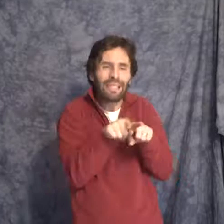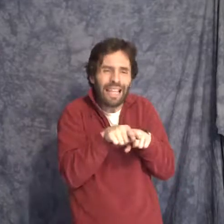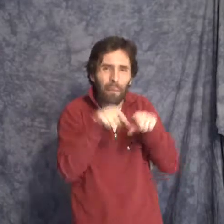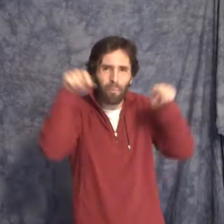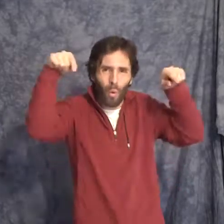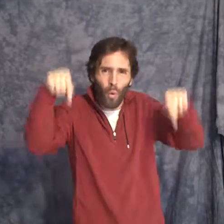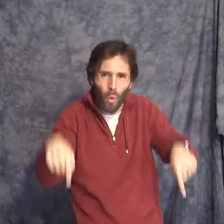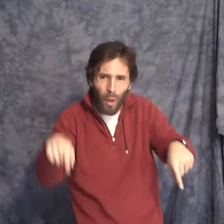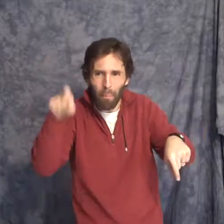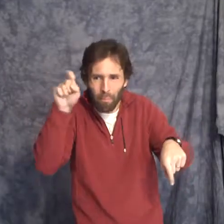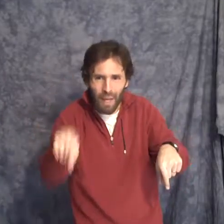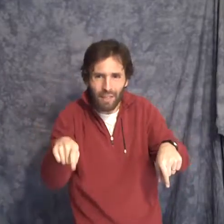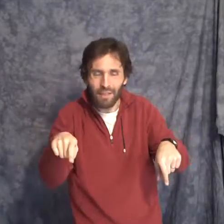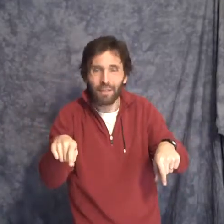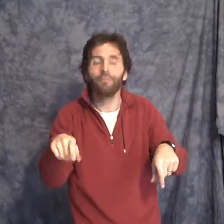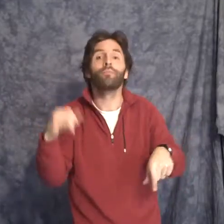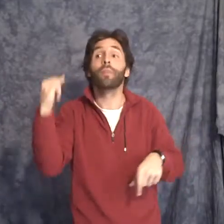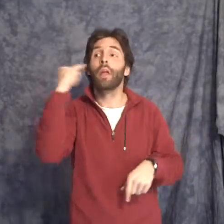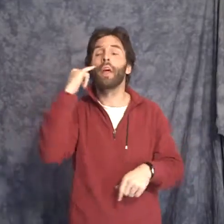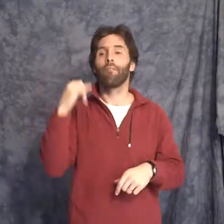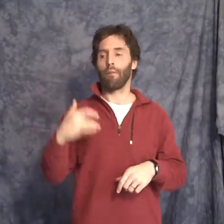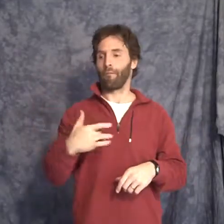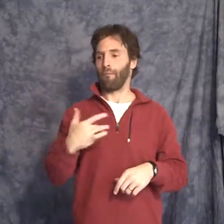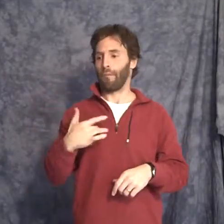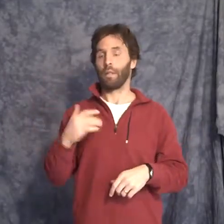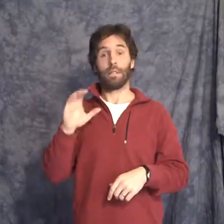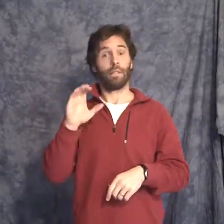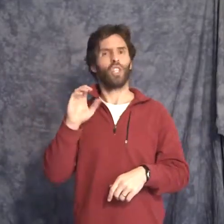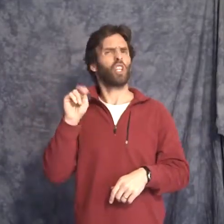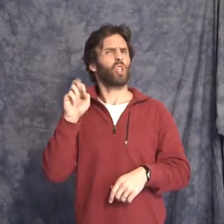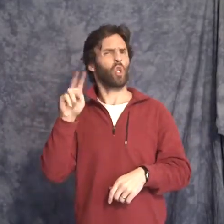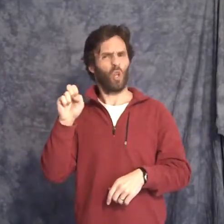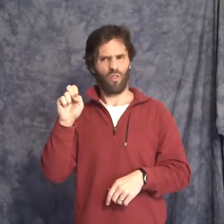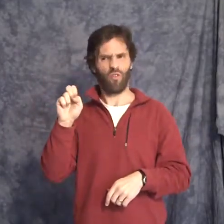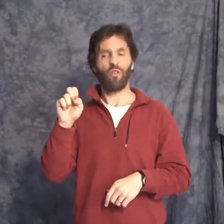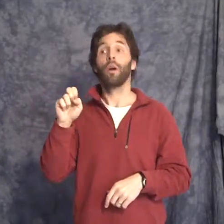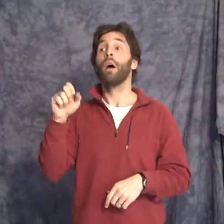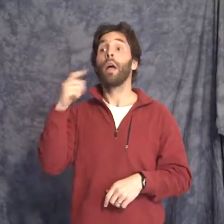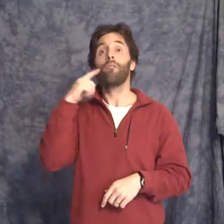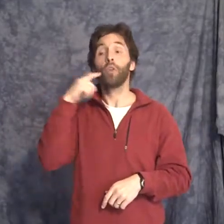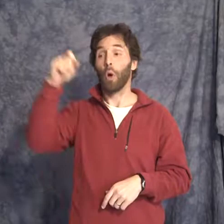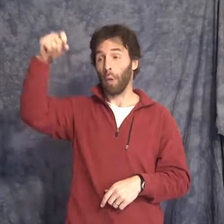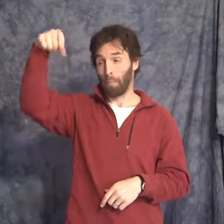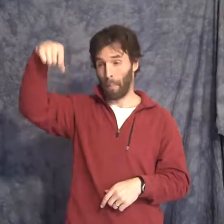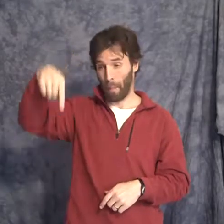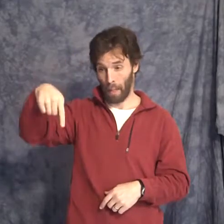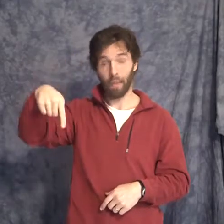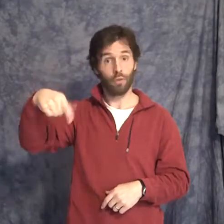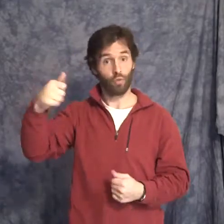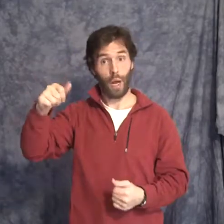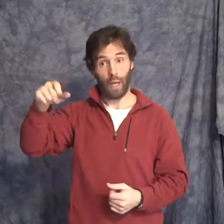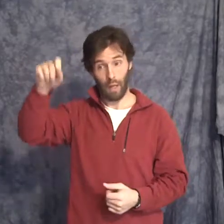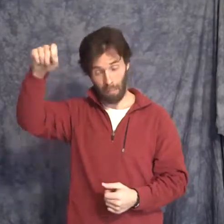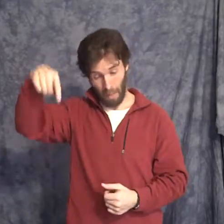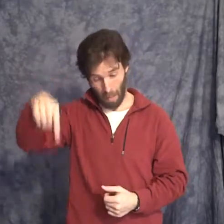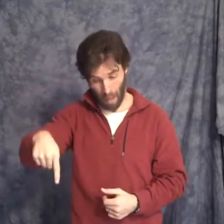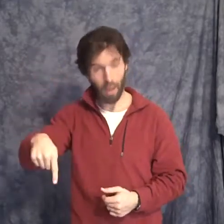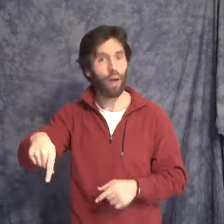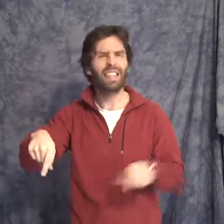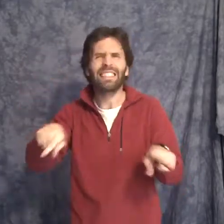Otherwise, sensory cells would have impulses coming out of them when information was trying to come in them. That